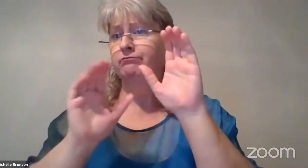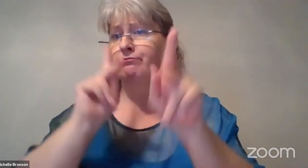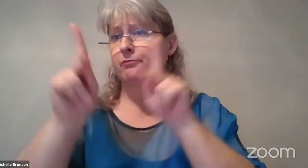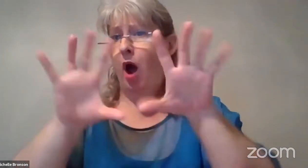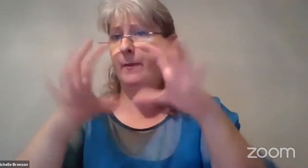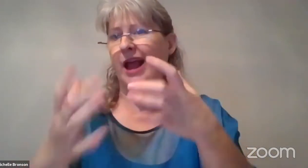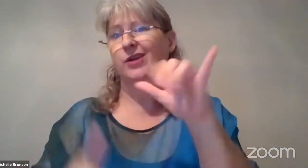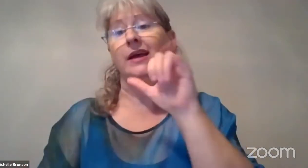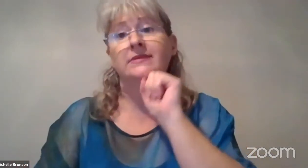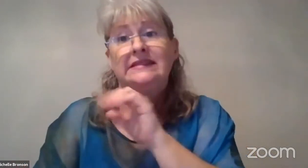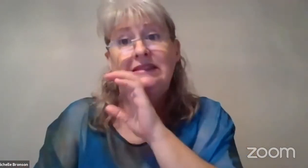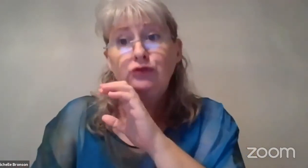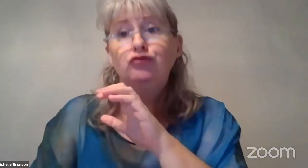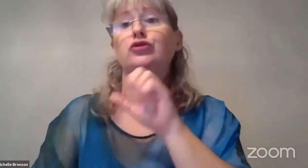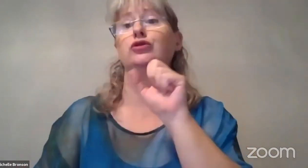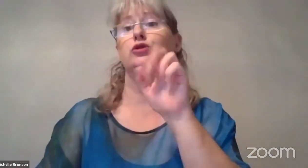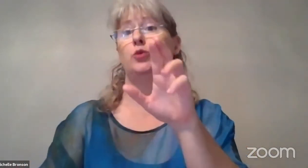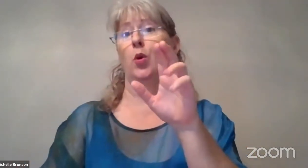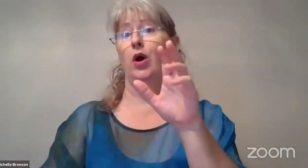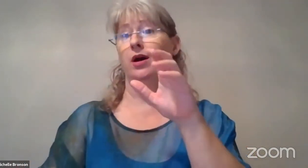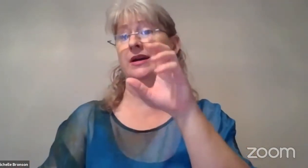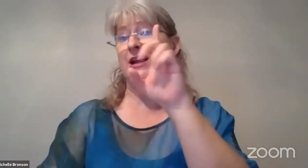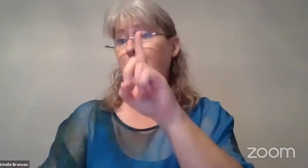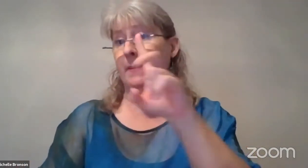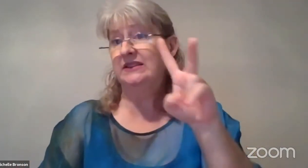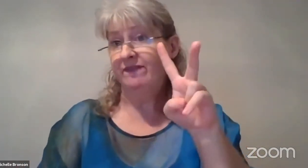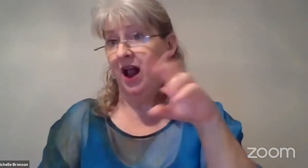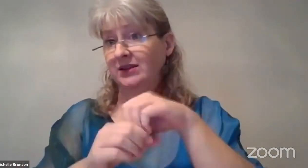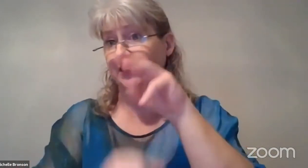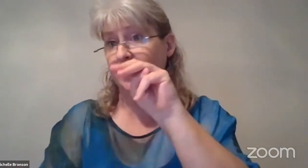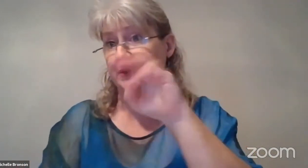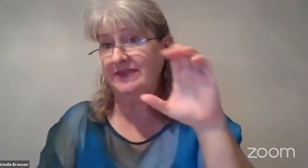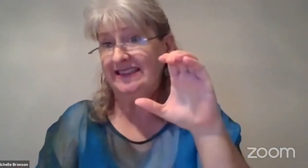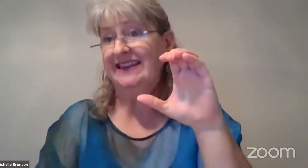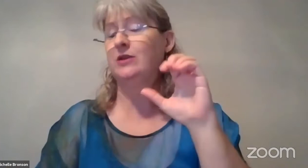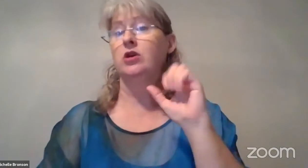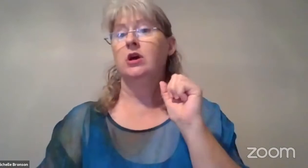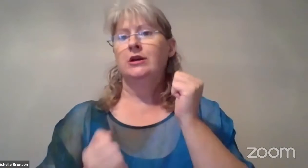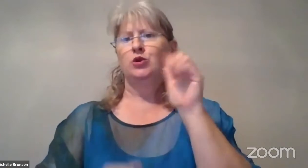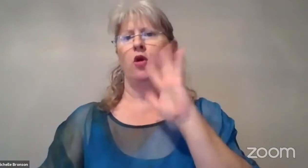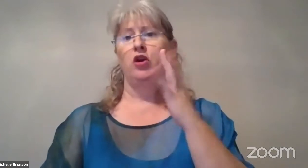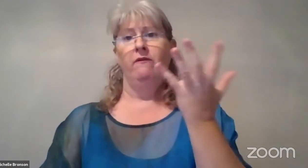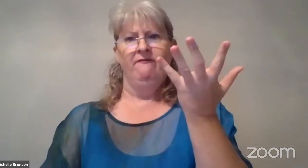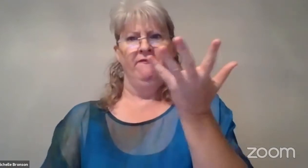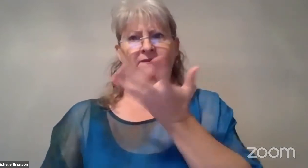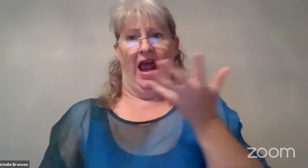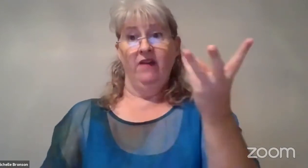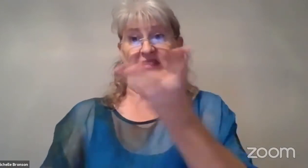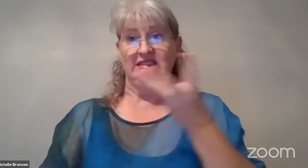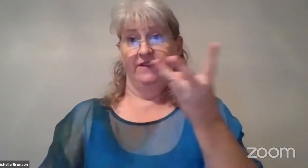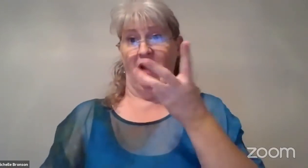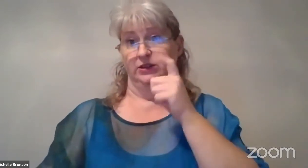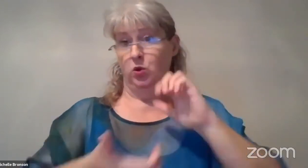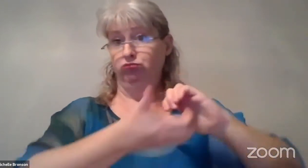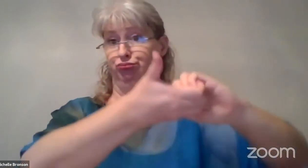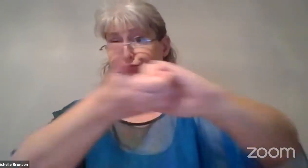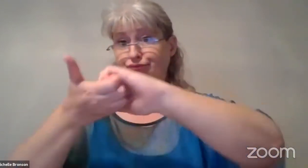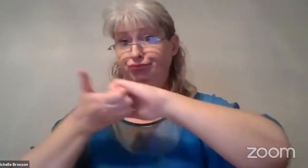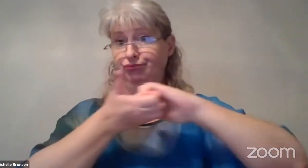and vulnerable people, such as senior citizens or those experiencing domestic violence. So there are